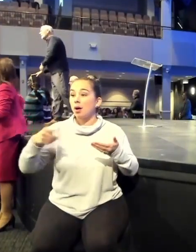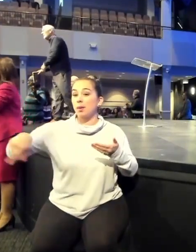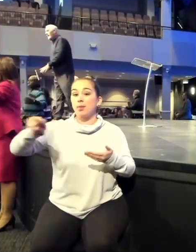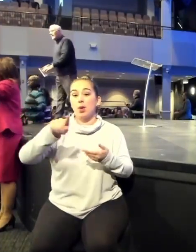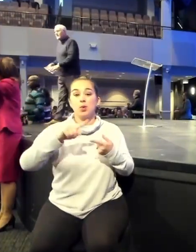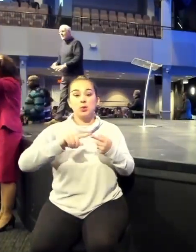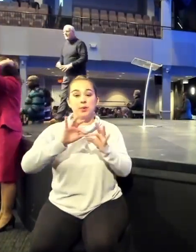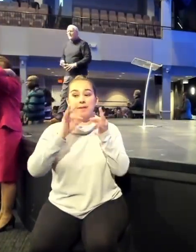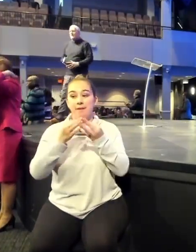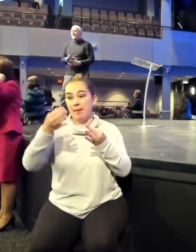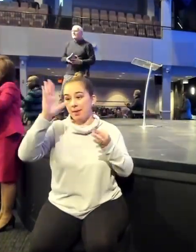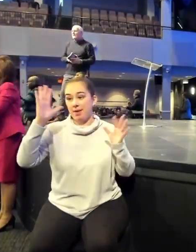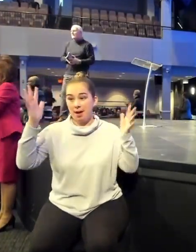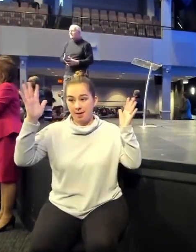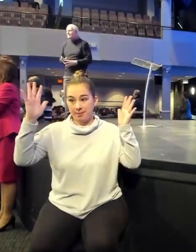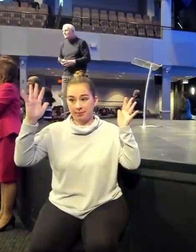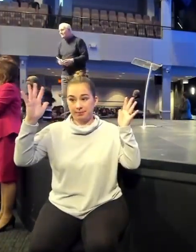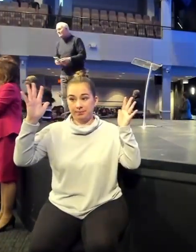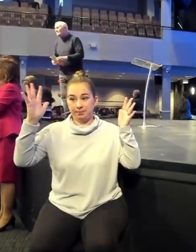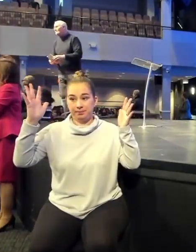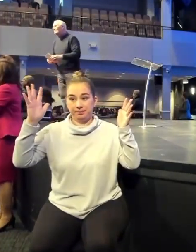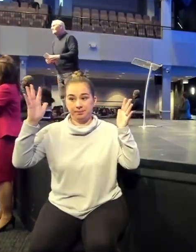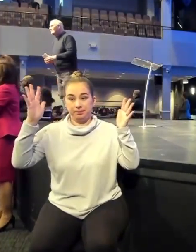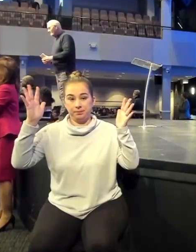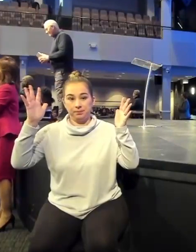to the family of God today? Fantastic.